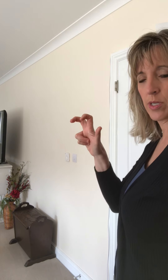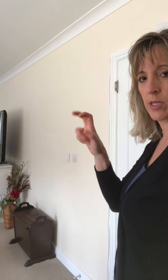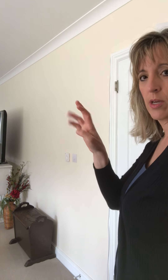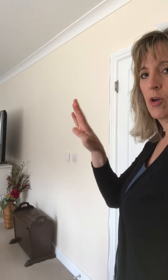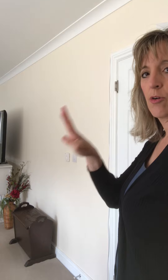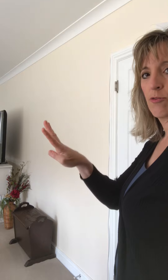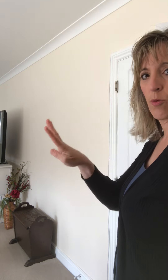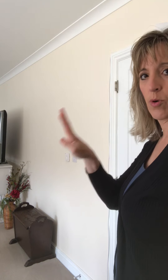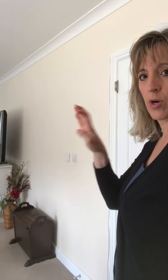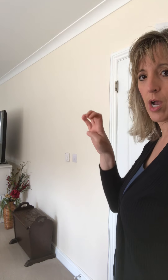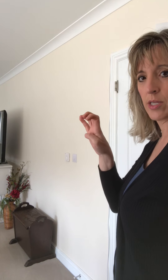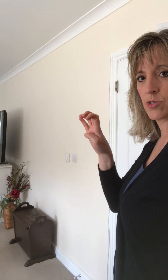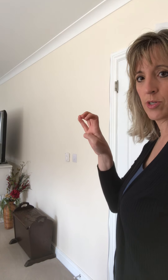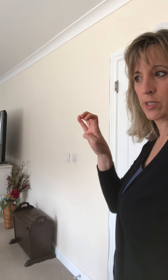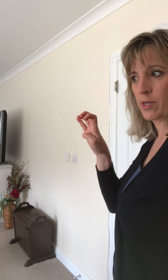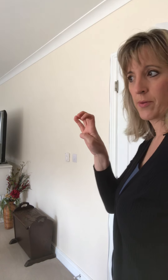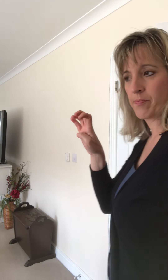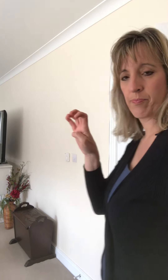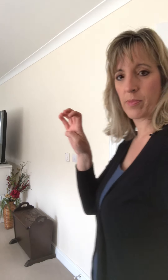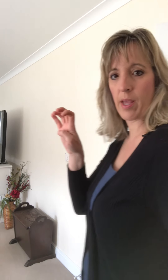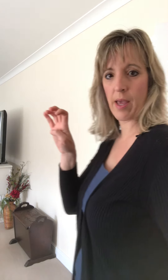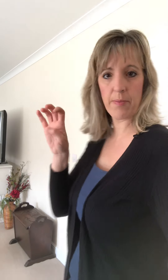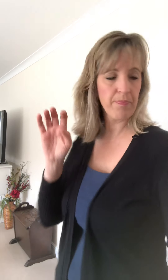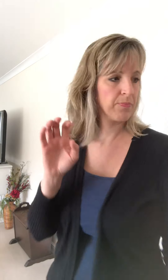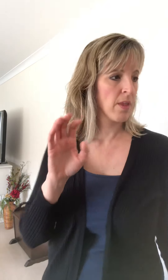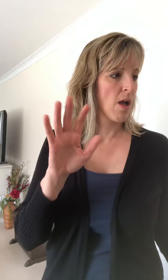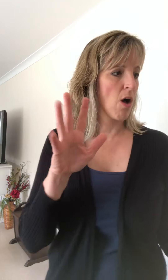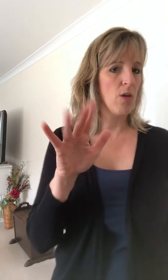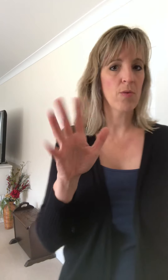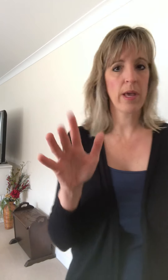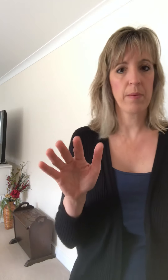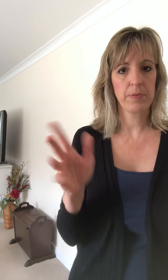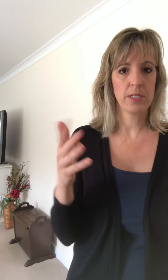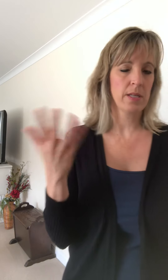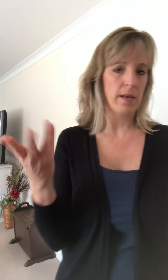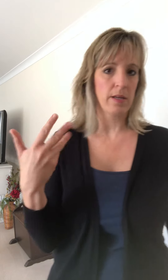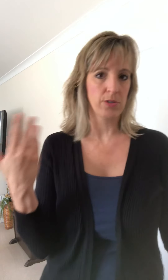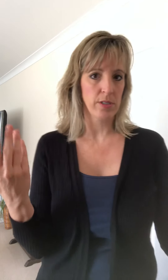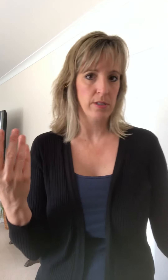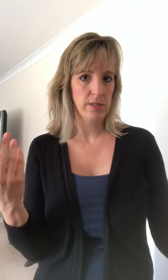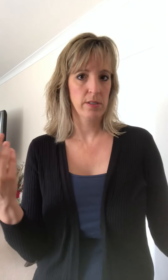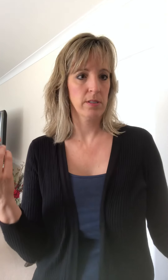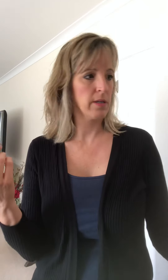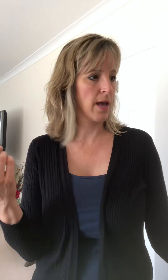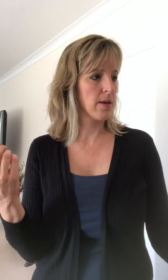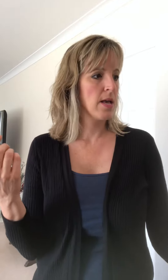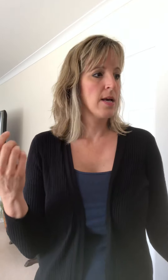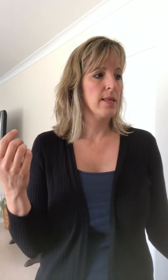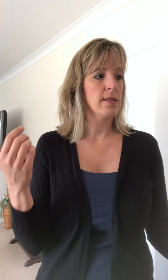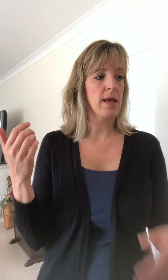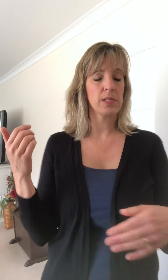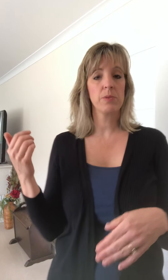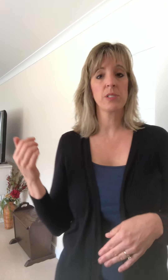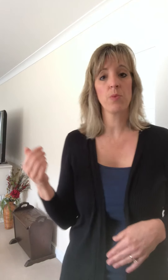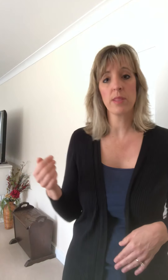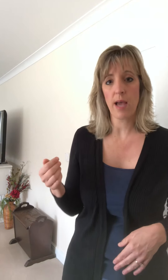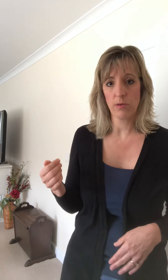300, 400, okay? All the way up to 900. Okay, then the next one is